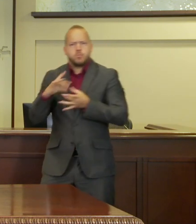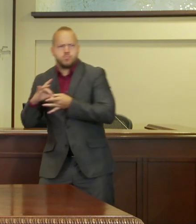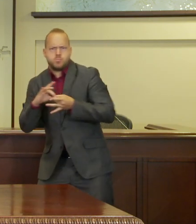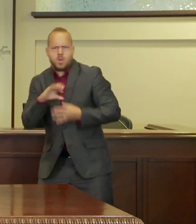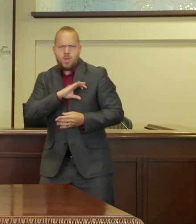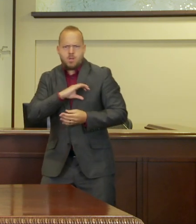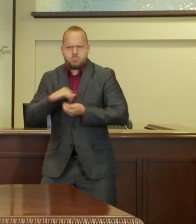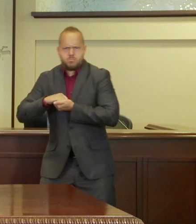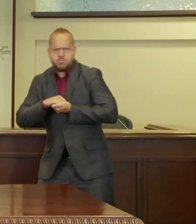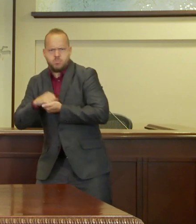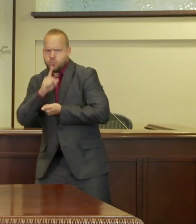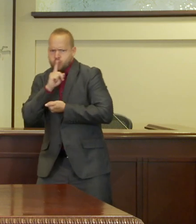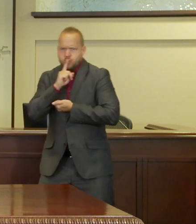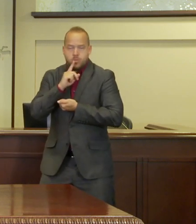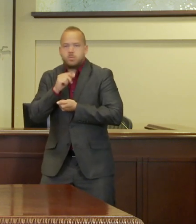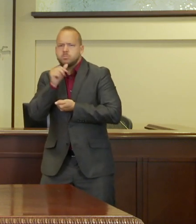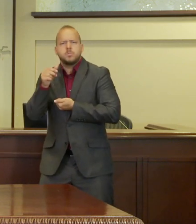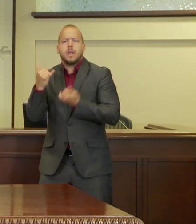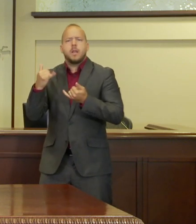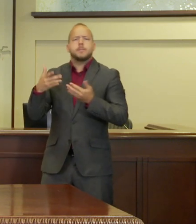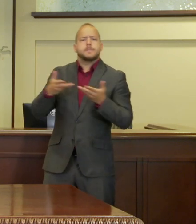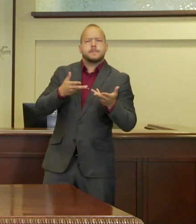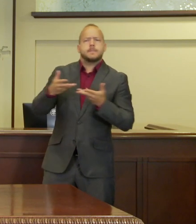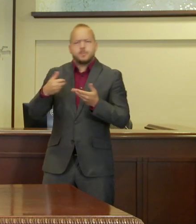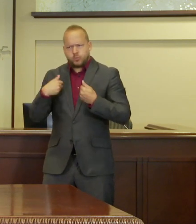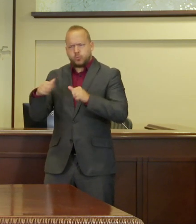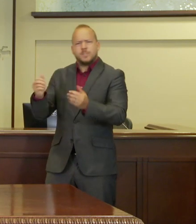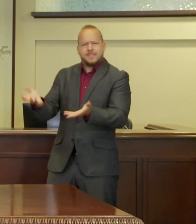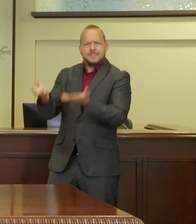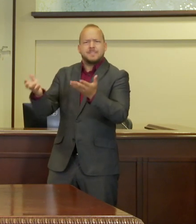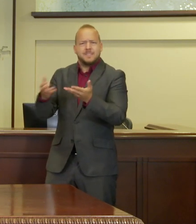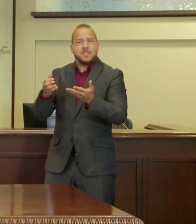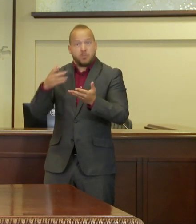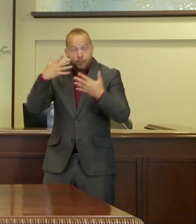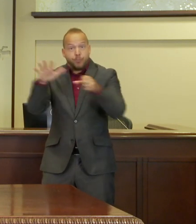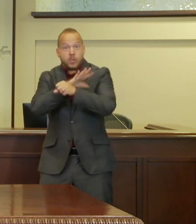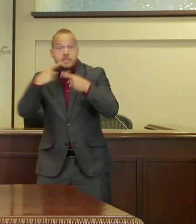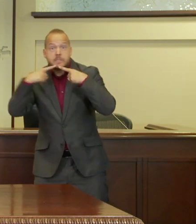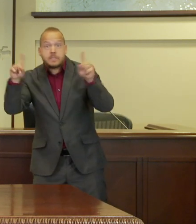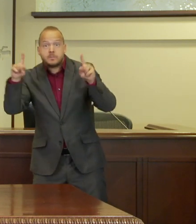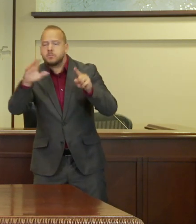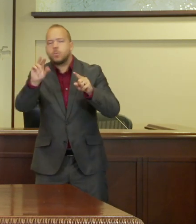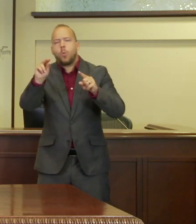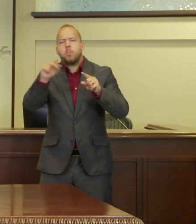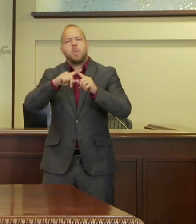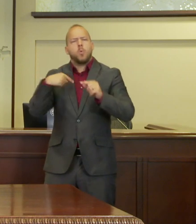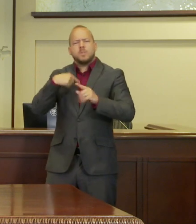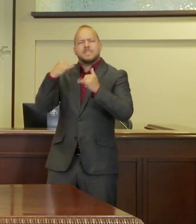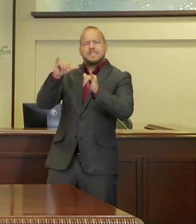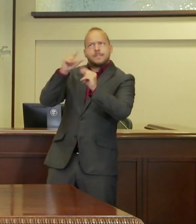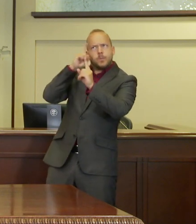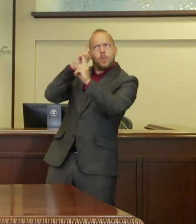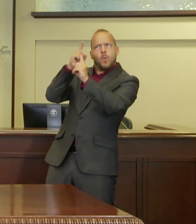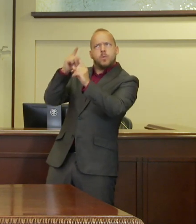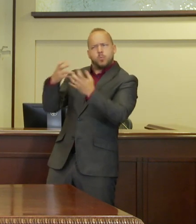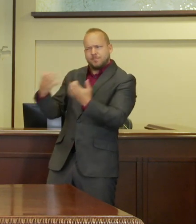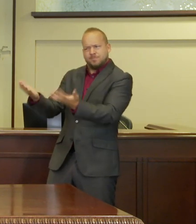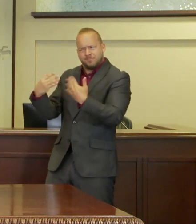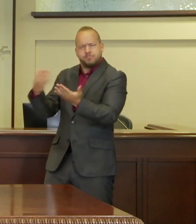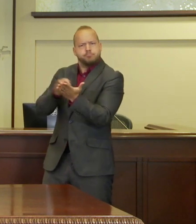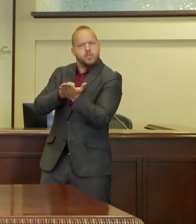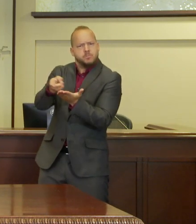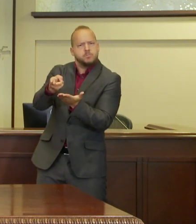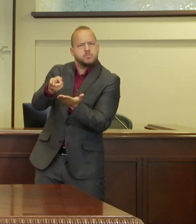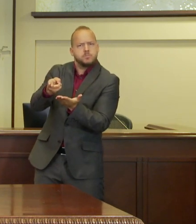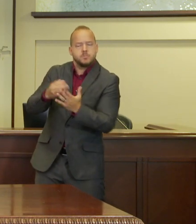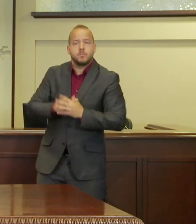working. Are we done? No, but we're at least headed in the right direction. And as I said, I was really surprised to hear that Minneapolis